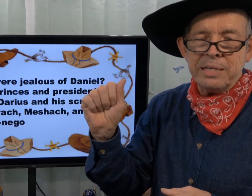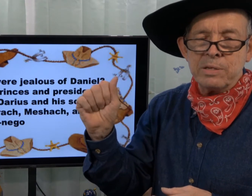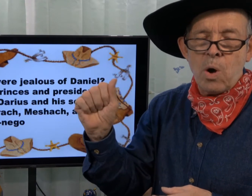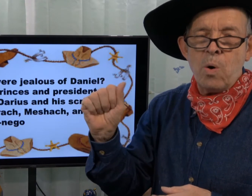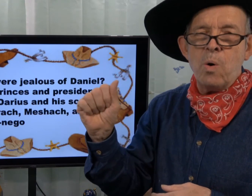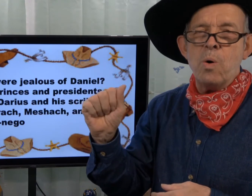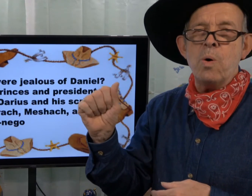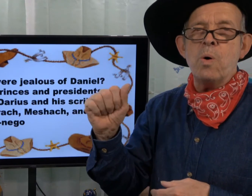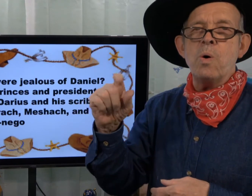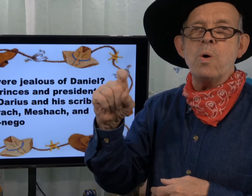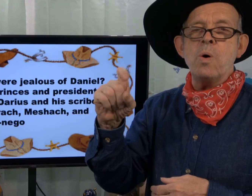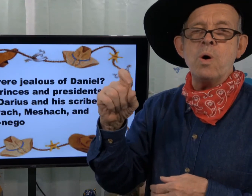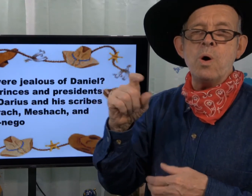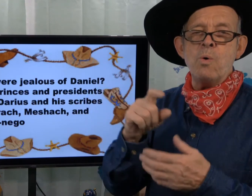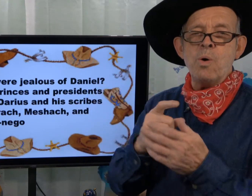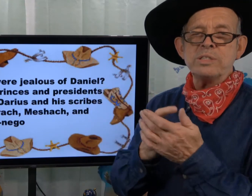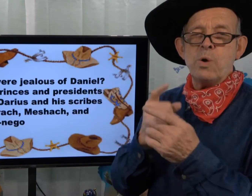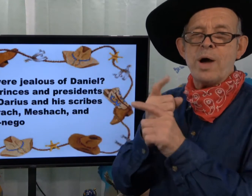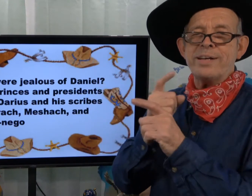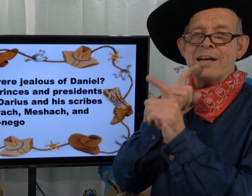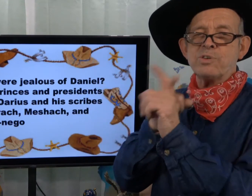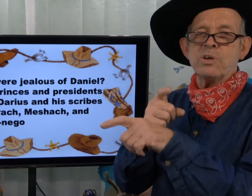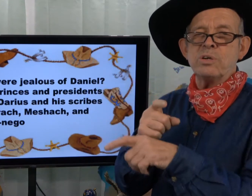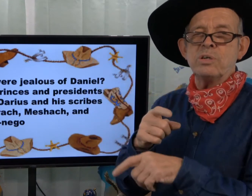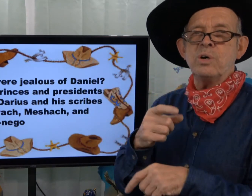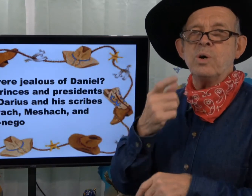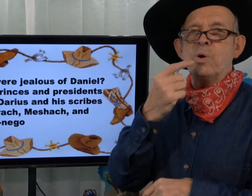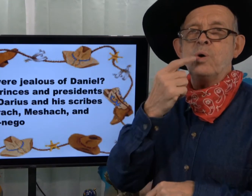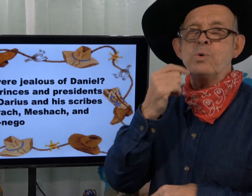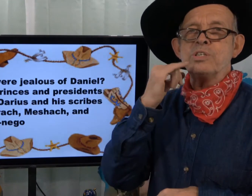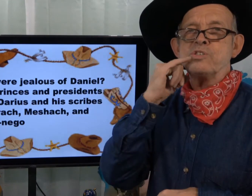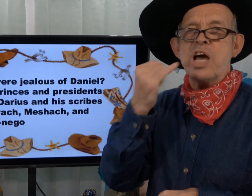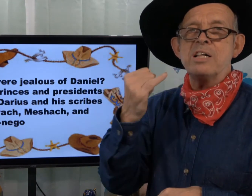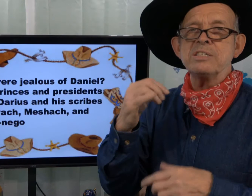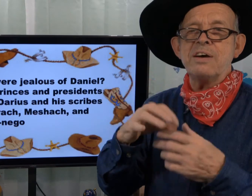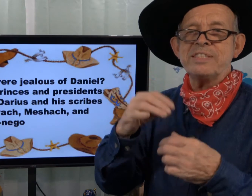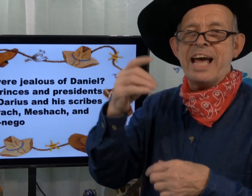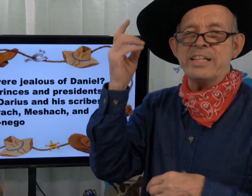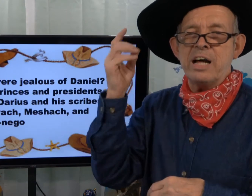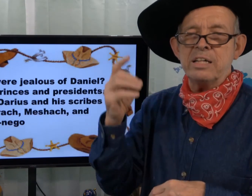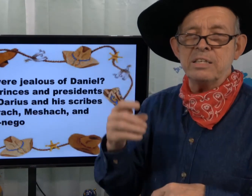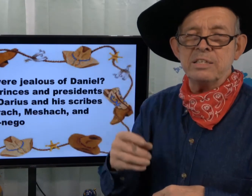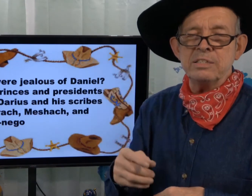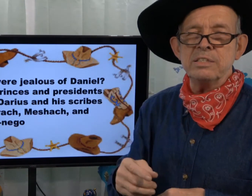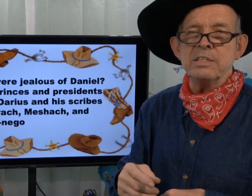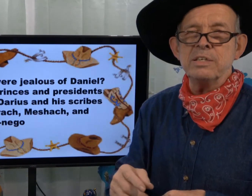Abednego. What's the right answer? Who is Stratus and Dander?